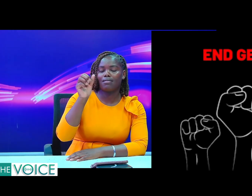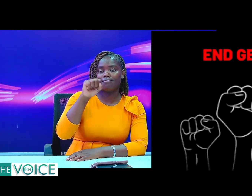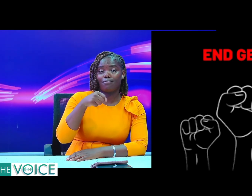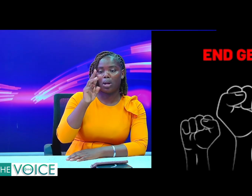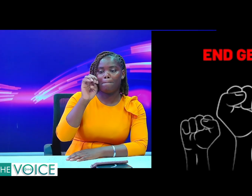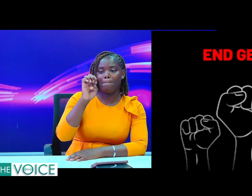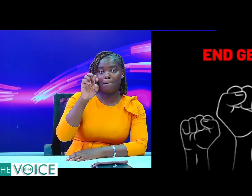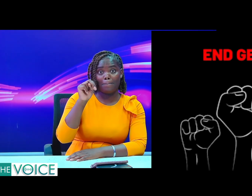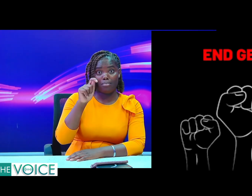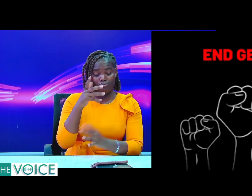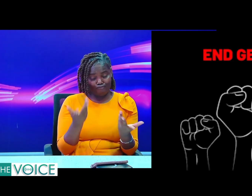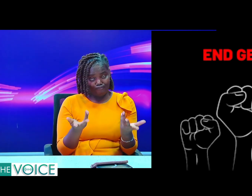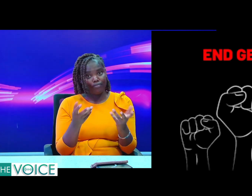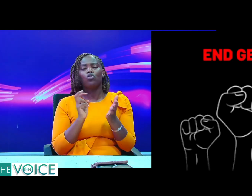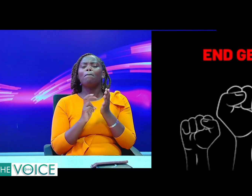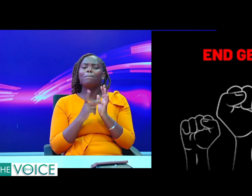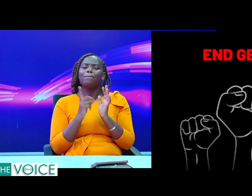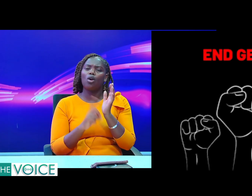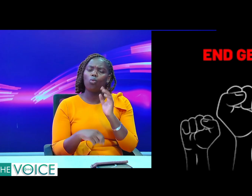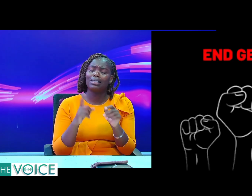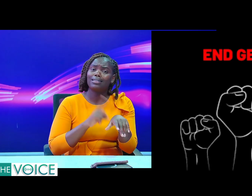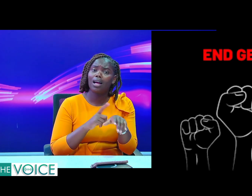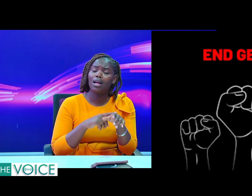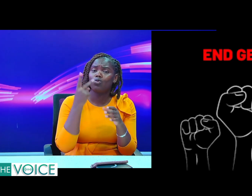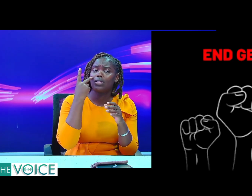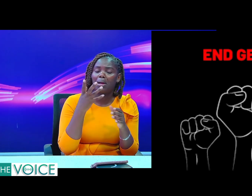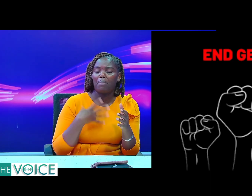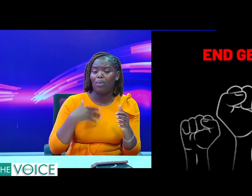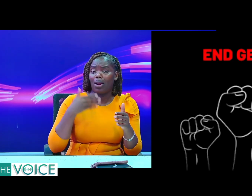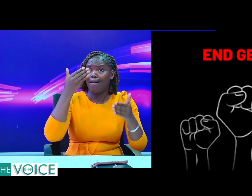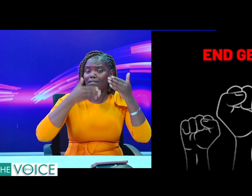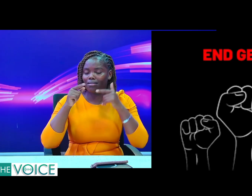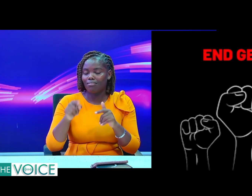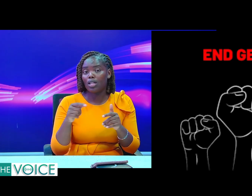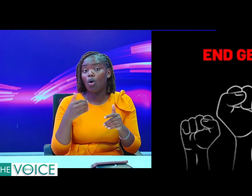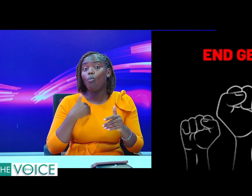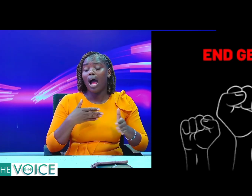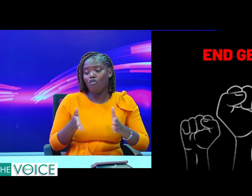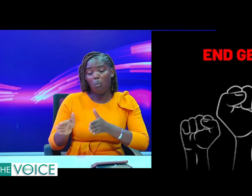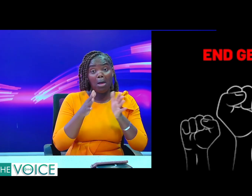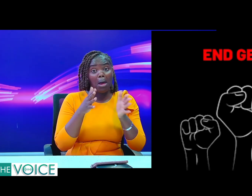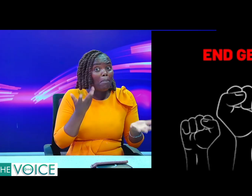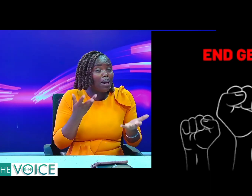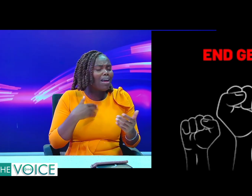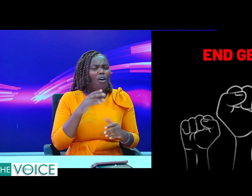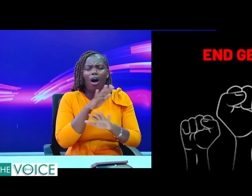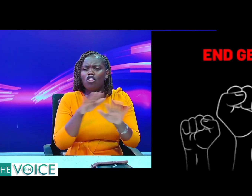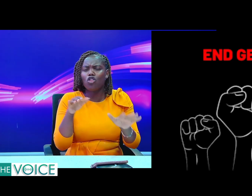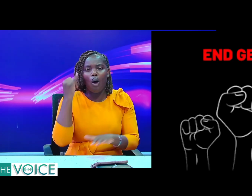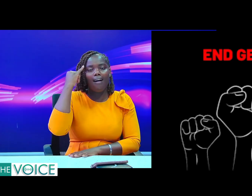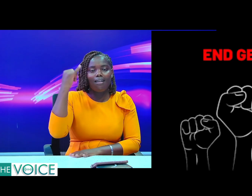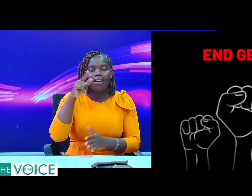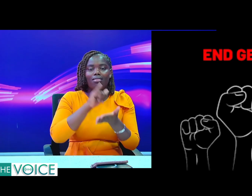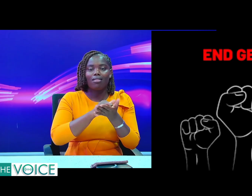And this is the sign for harassment. That is the sign for harassment. So I want to explain to you what these different words mean